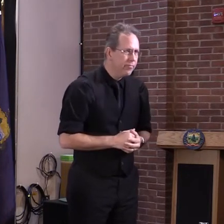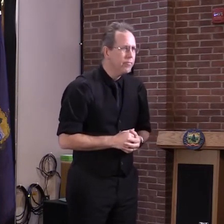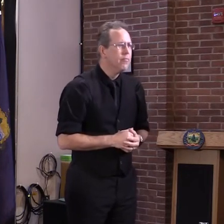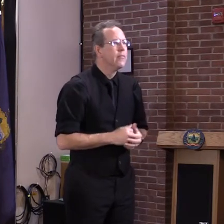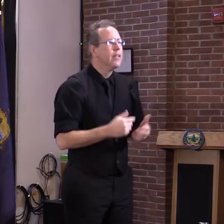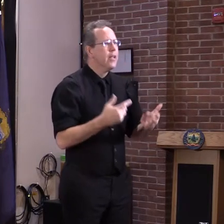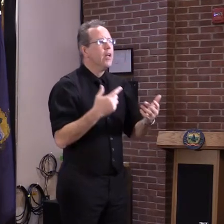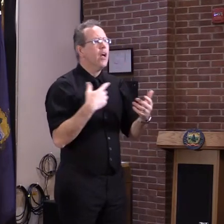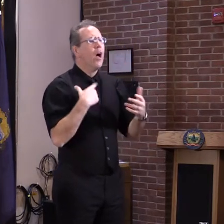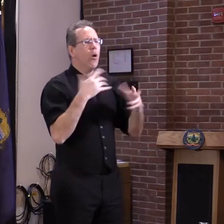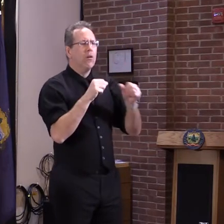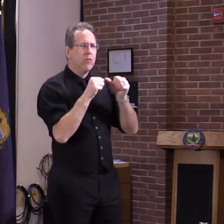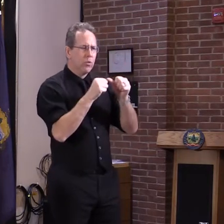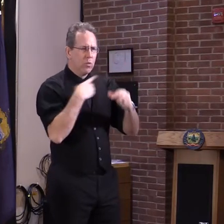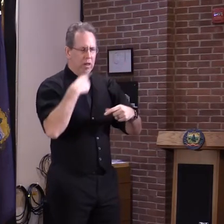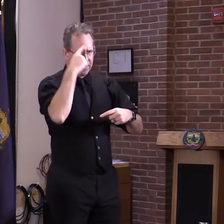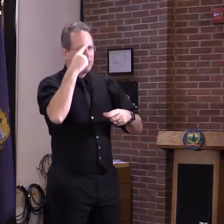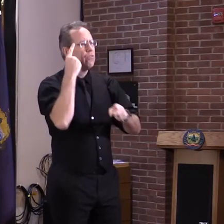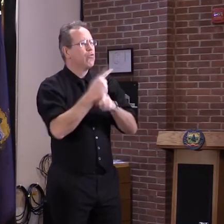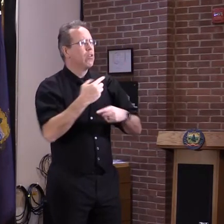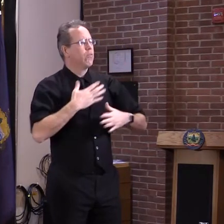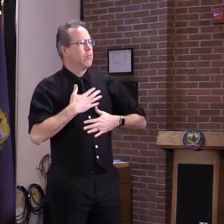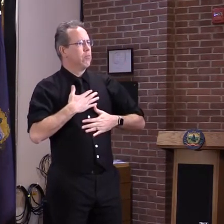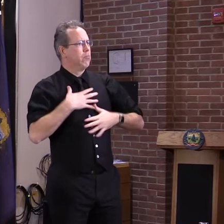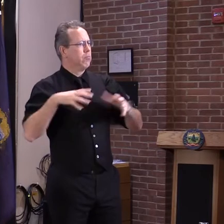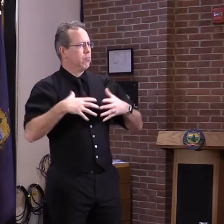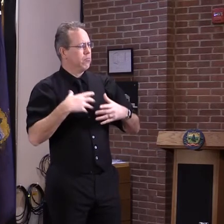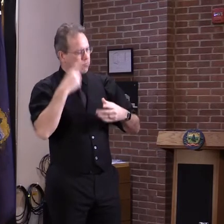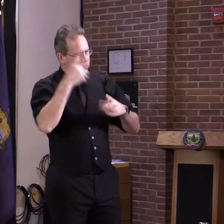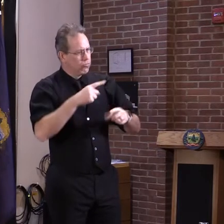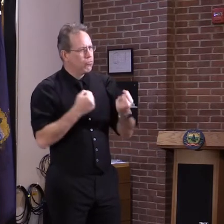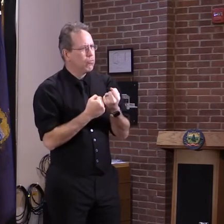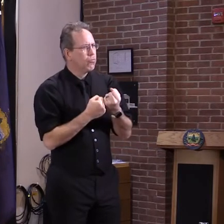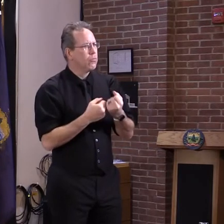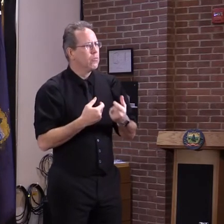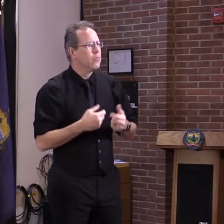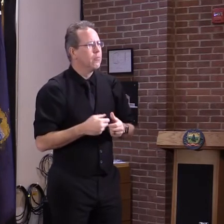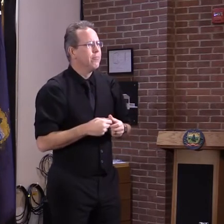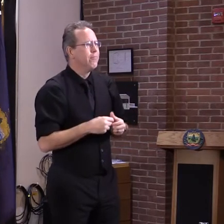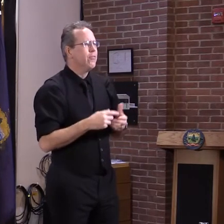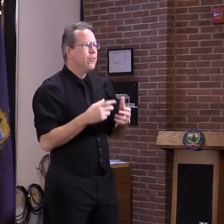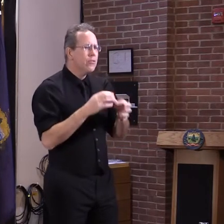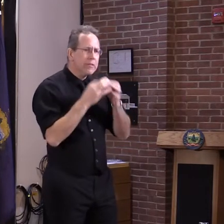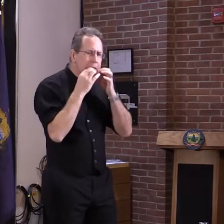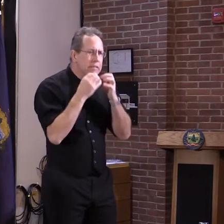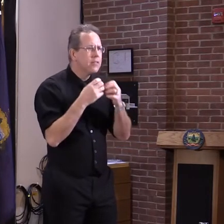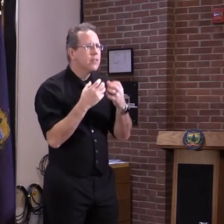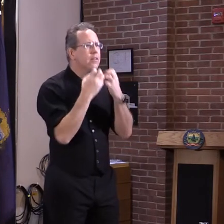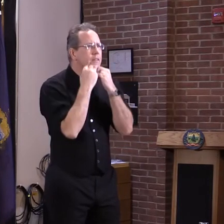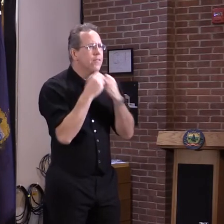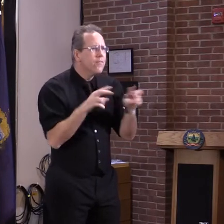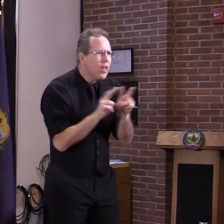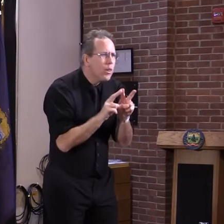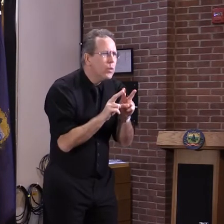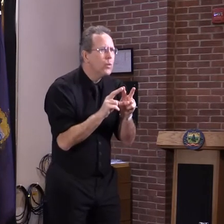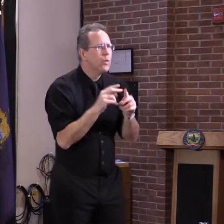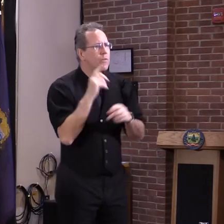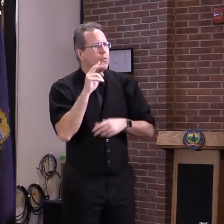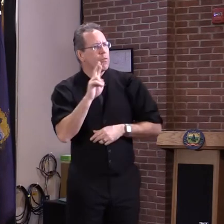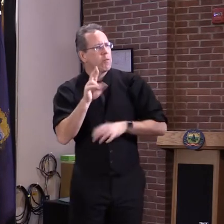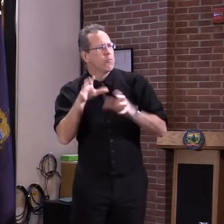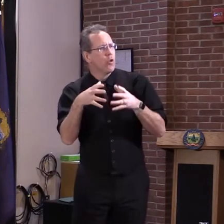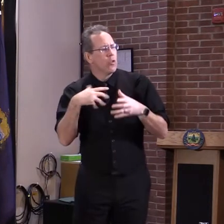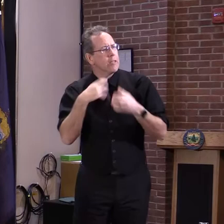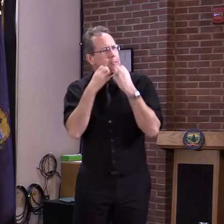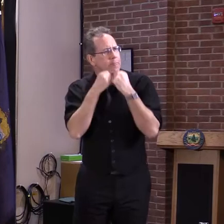do what I think is right. I don't believe the core values of the Republican Party are